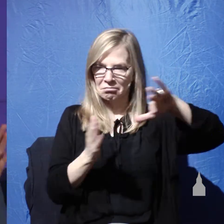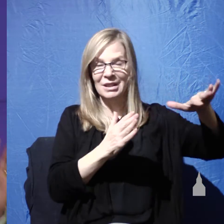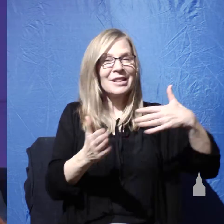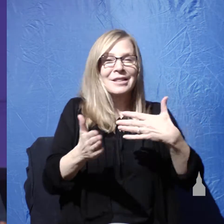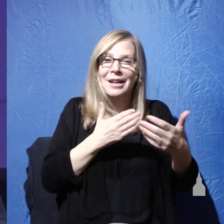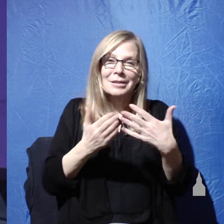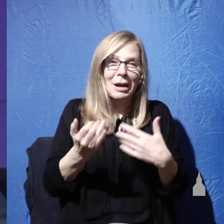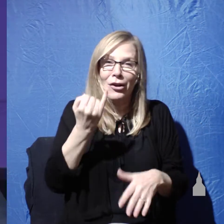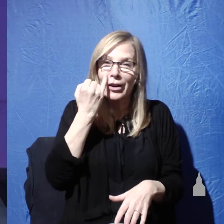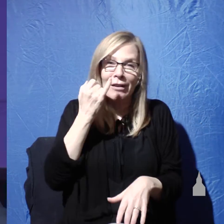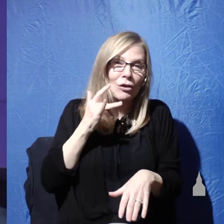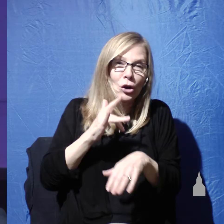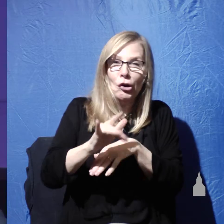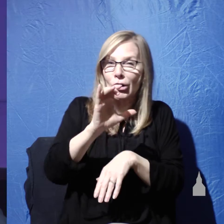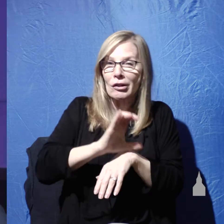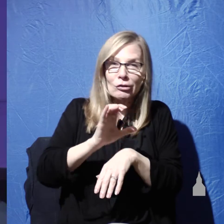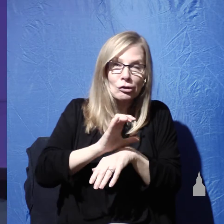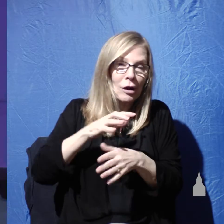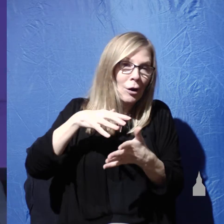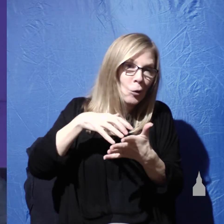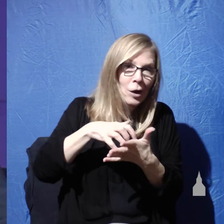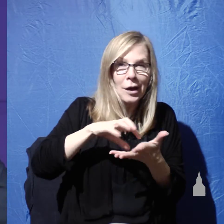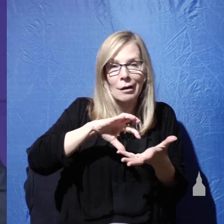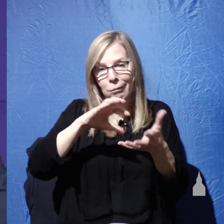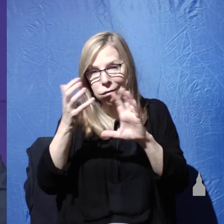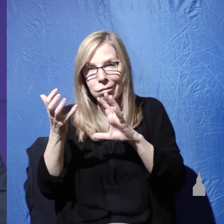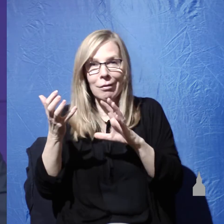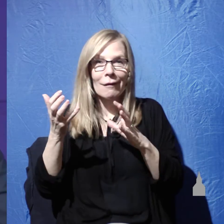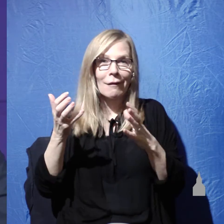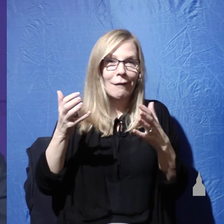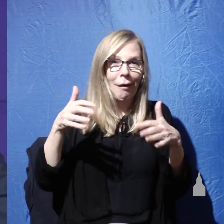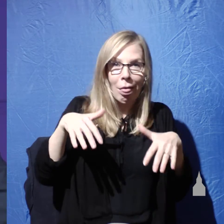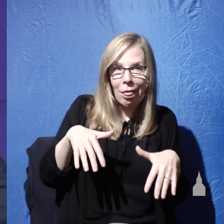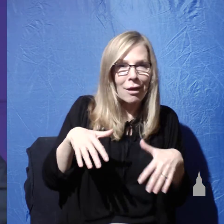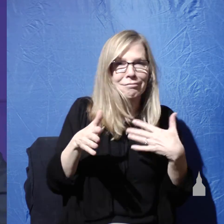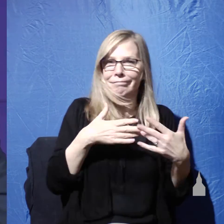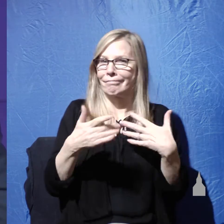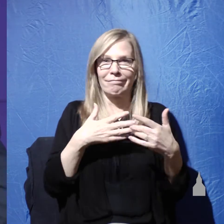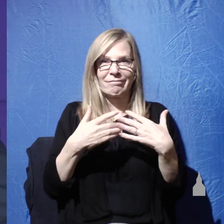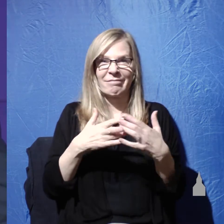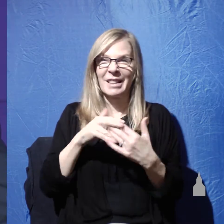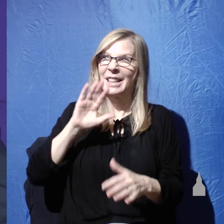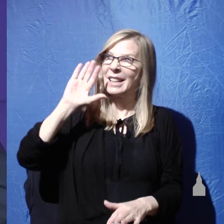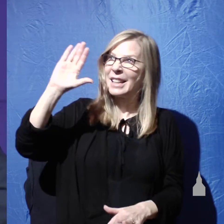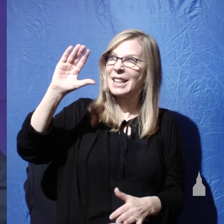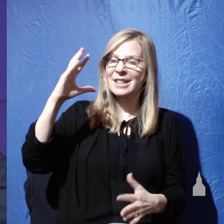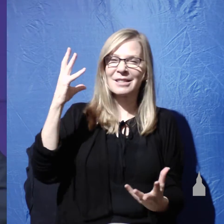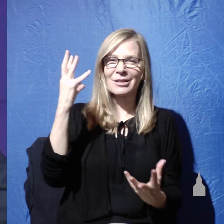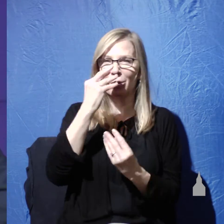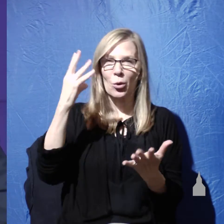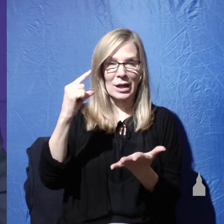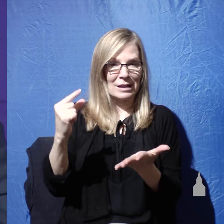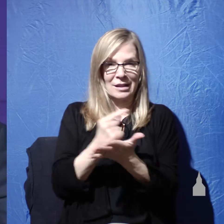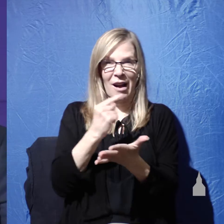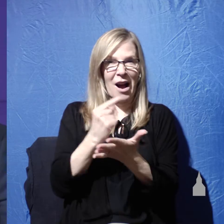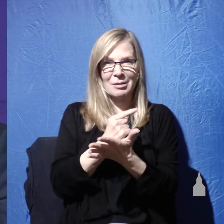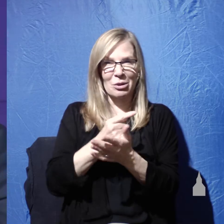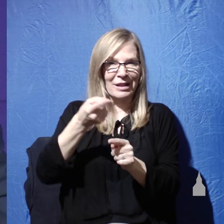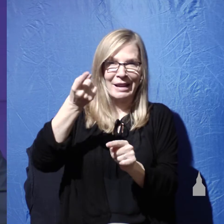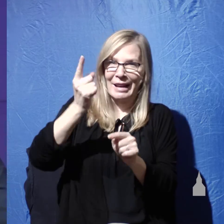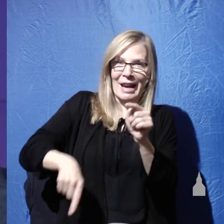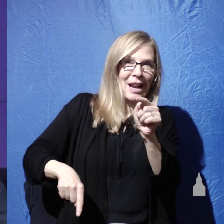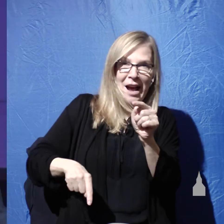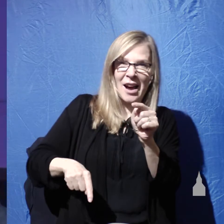church had it, the victorious march of Christ's gospel cannot and will not be stopped. The